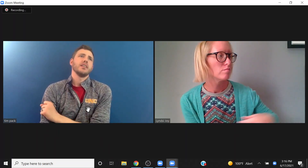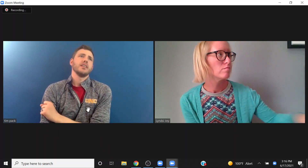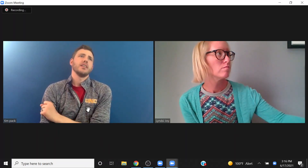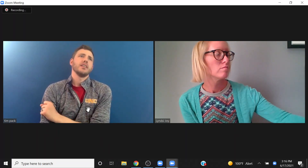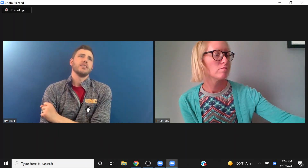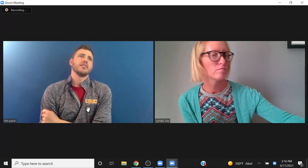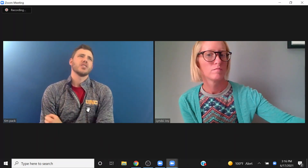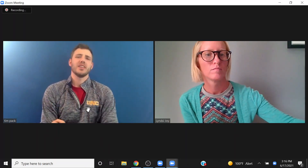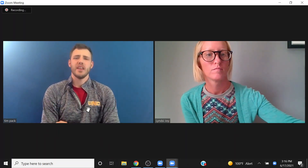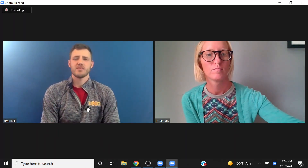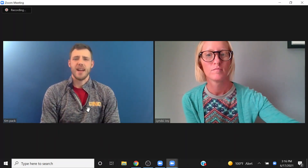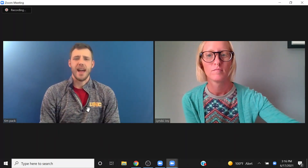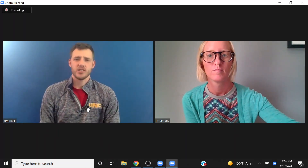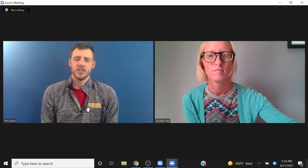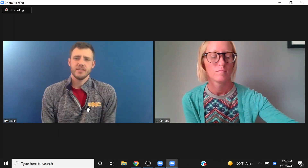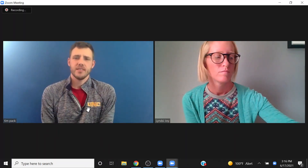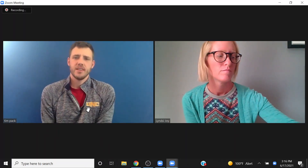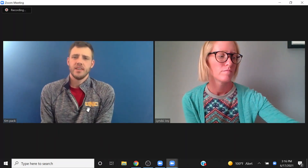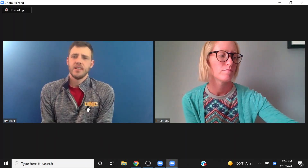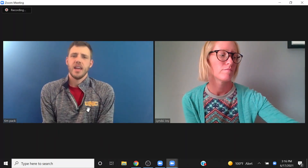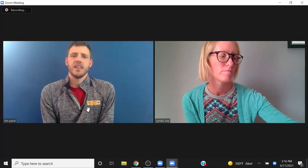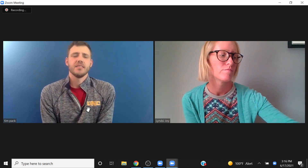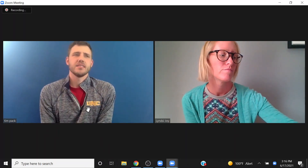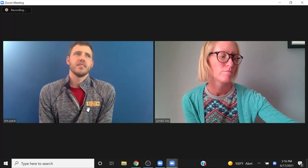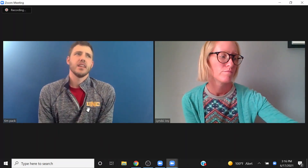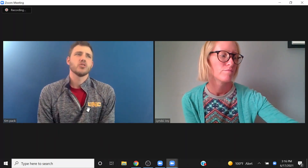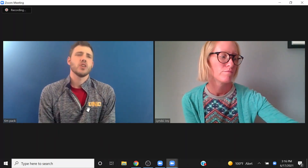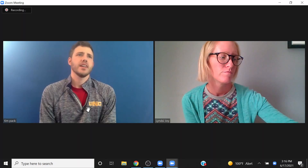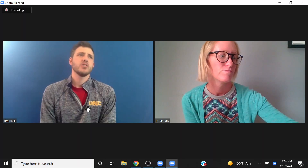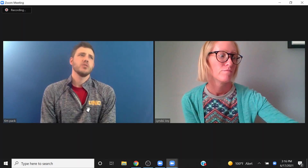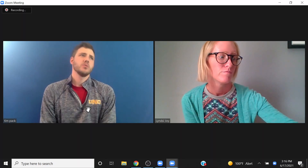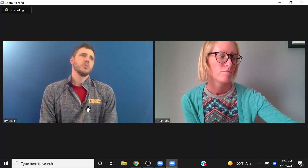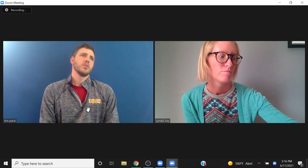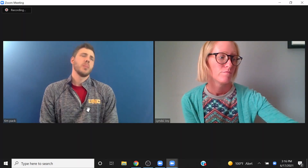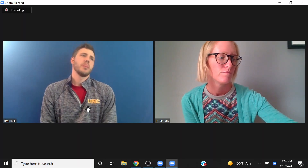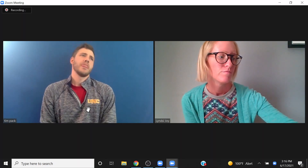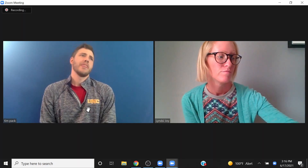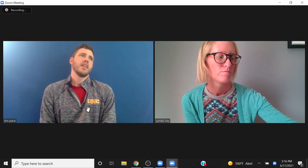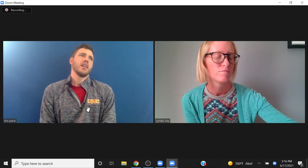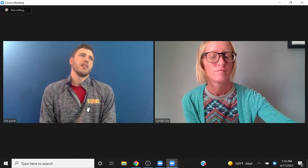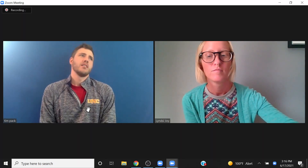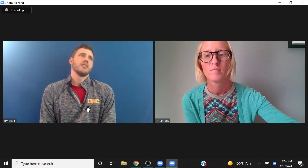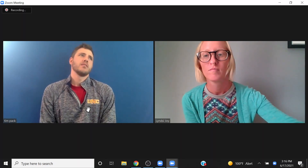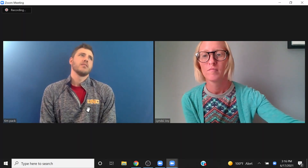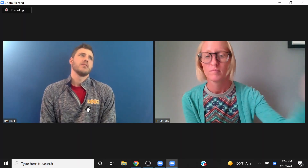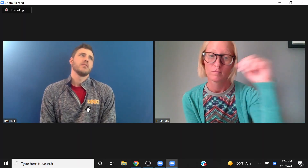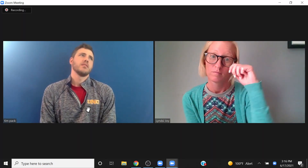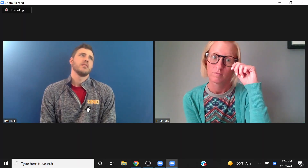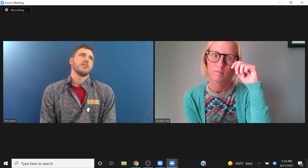and there's a lot of interaction, and like trying to